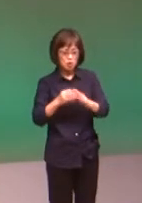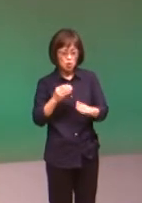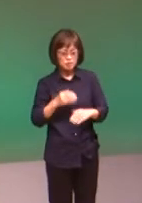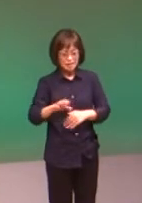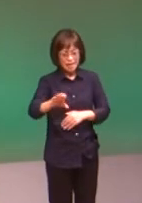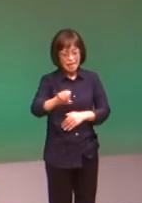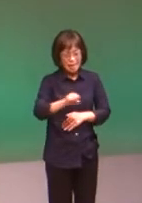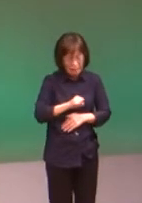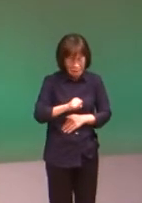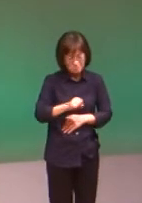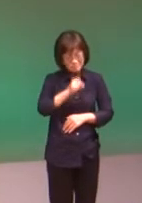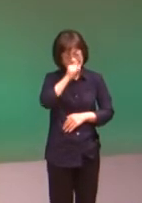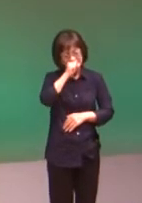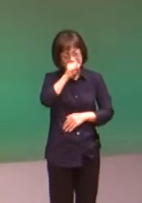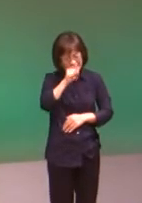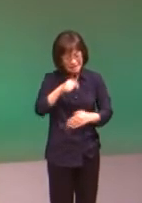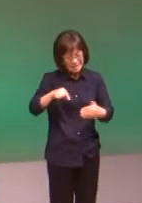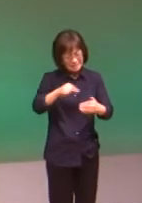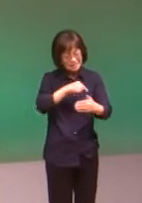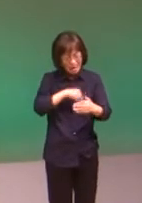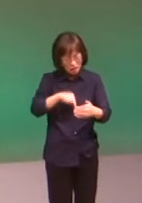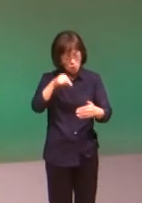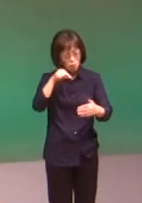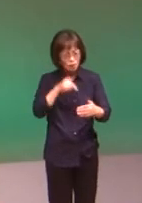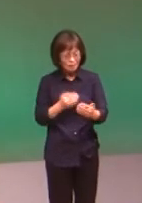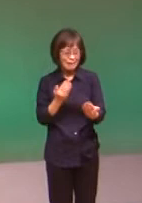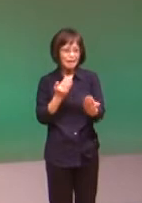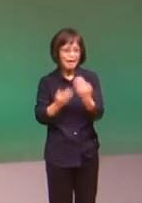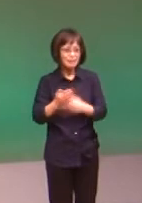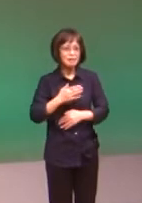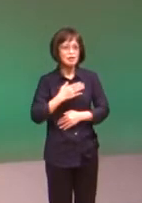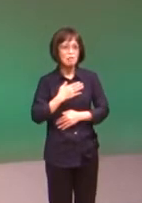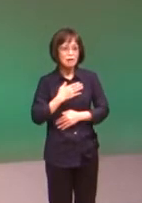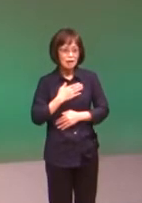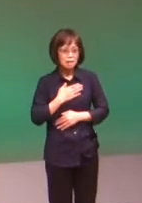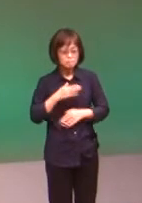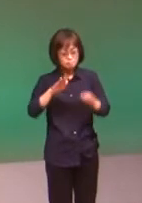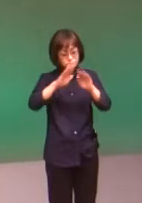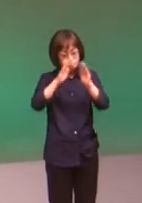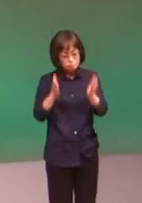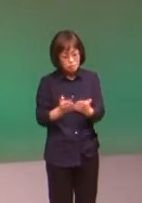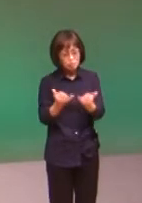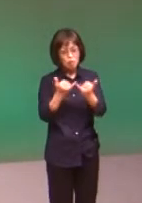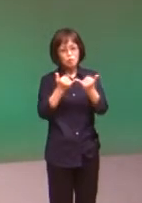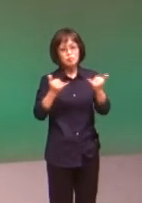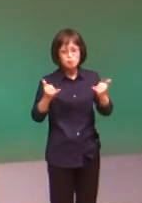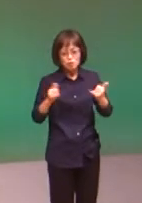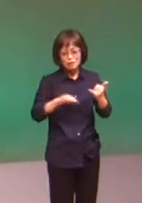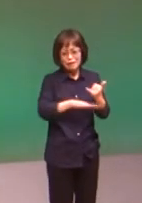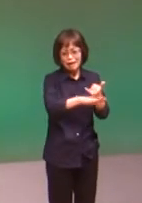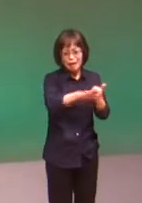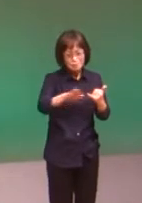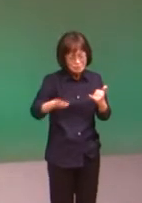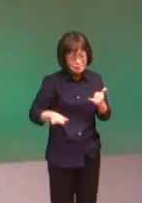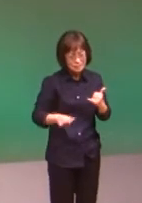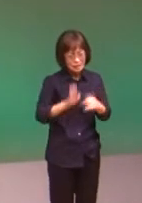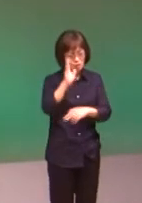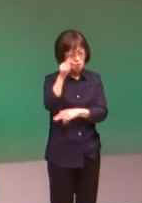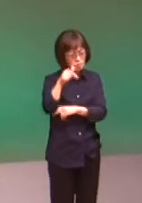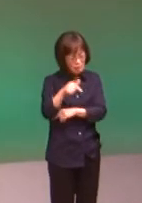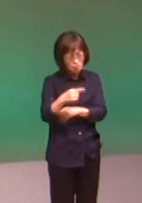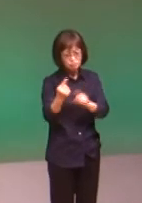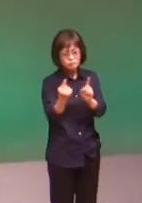battle worth waging. This is no longer a prayer, but a demand to be made by all peoples to